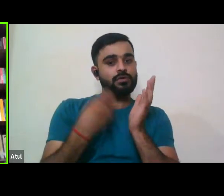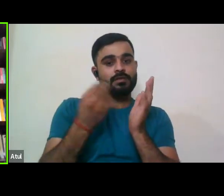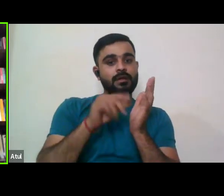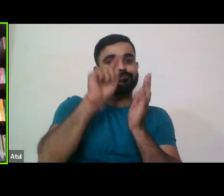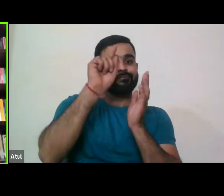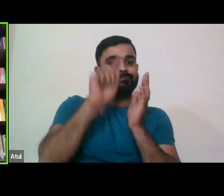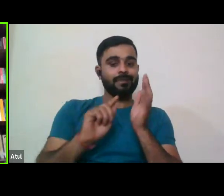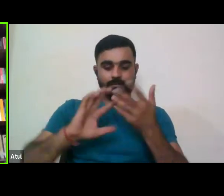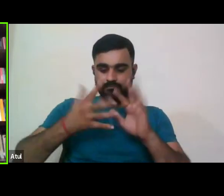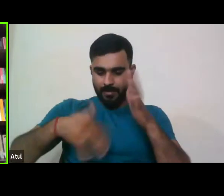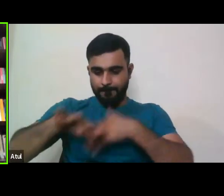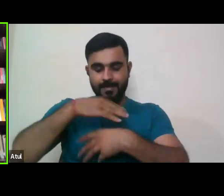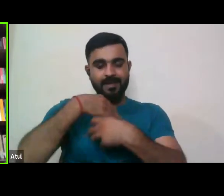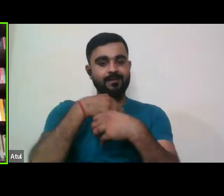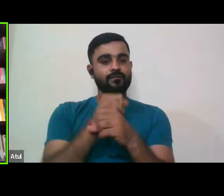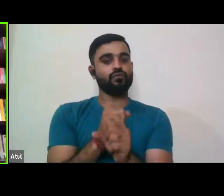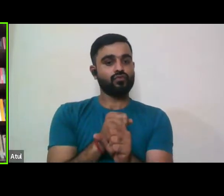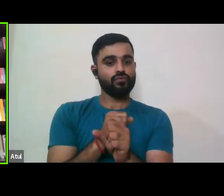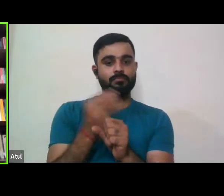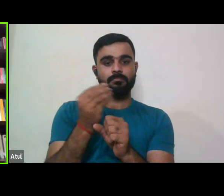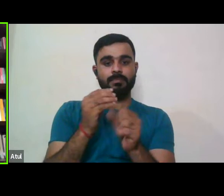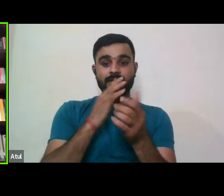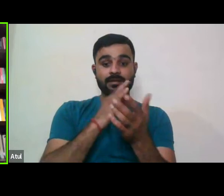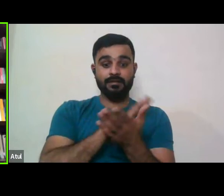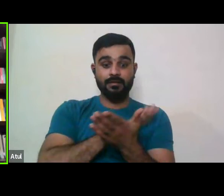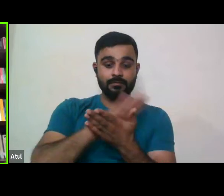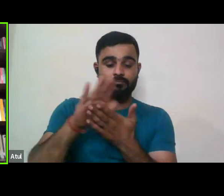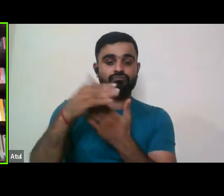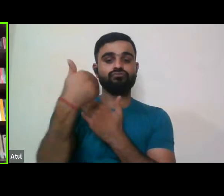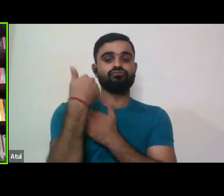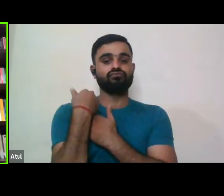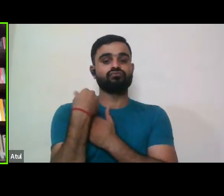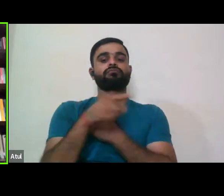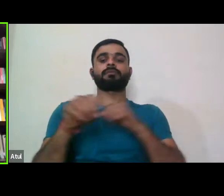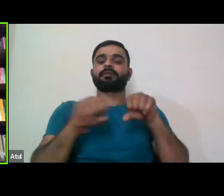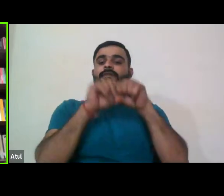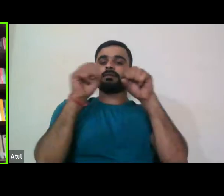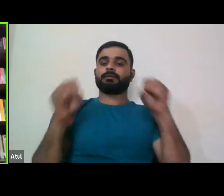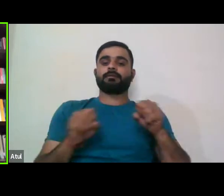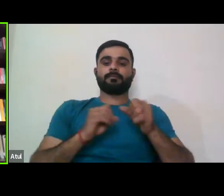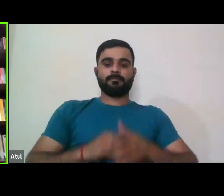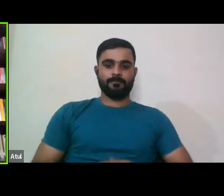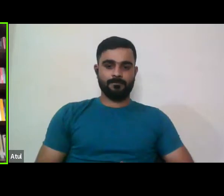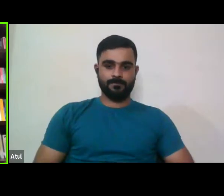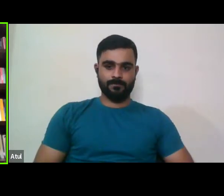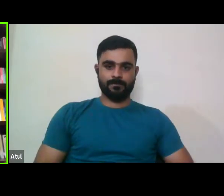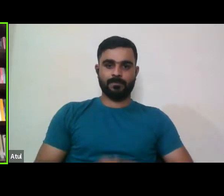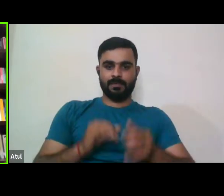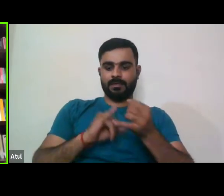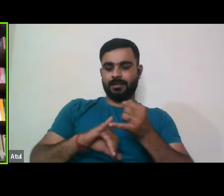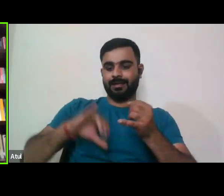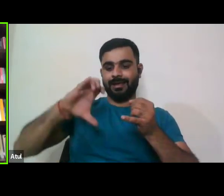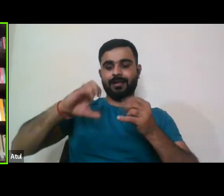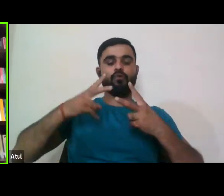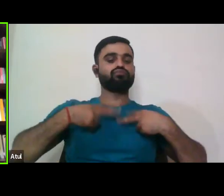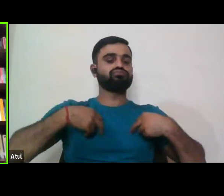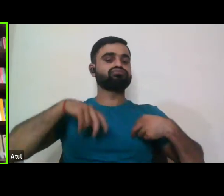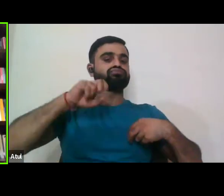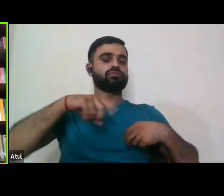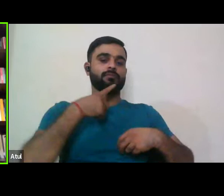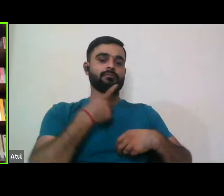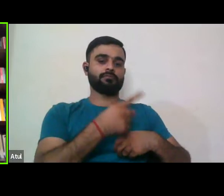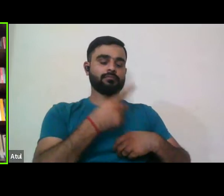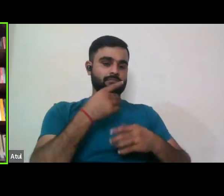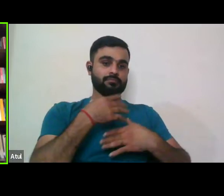some mechanism by which there is some transparency and accountability in the system. To which the Supreme Court said that, you